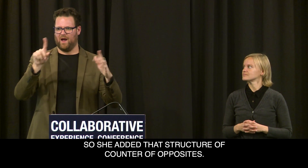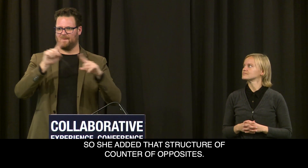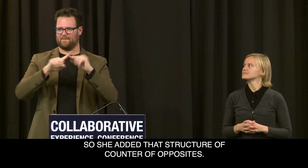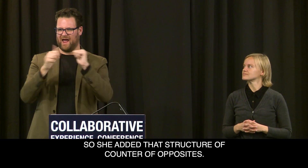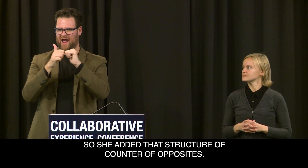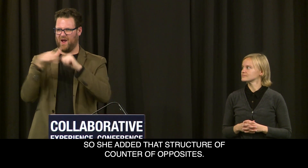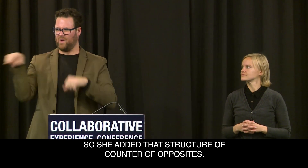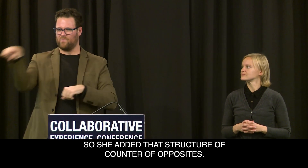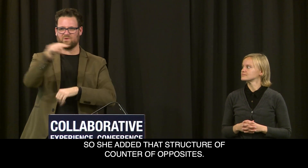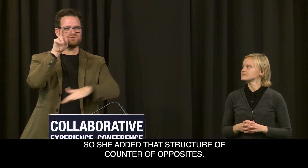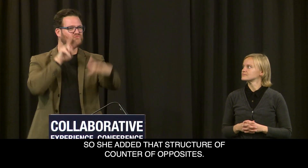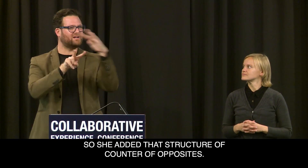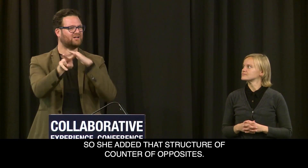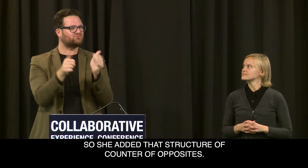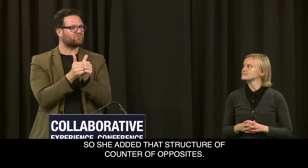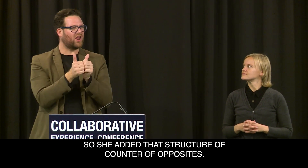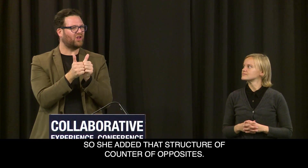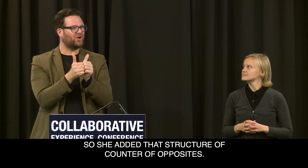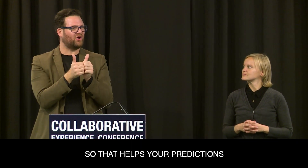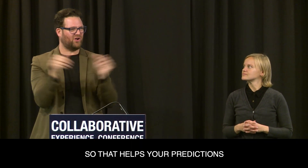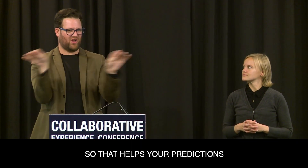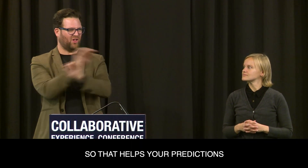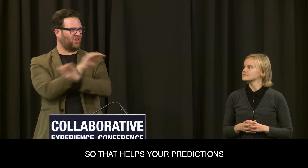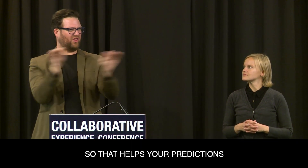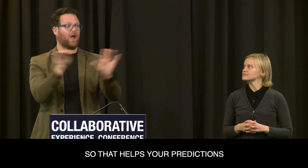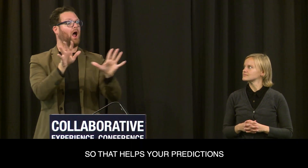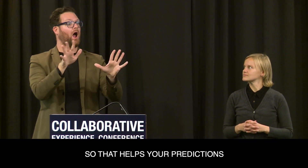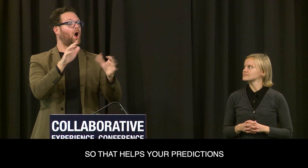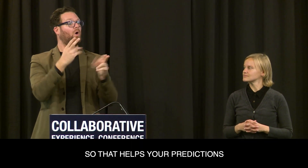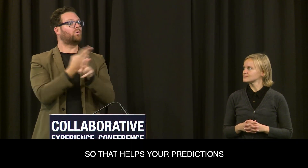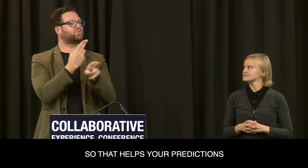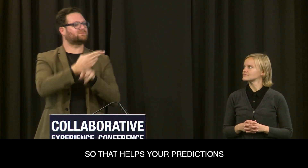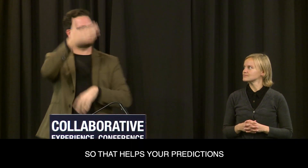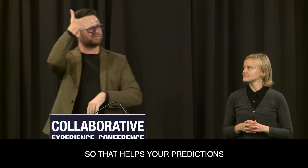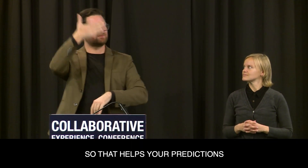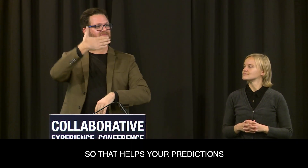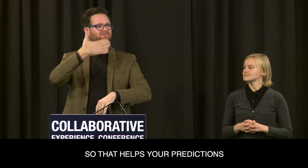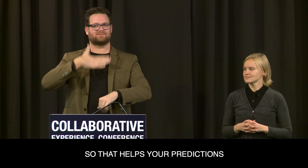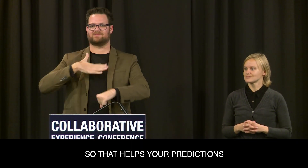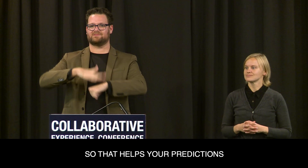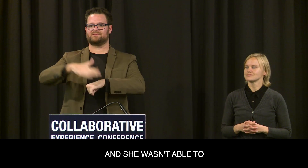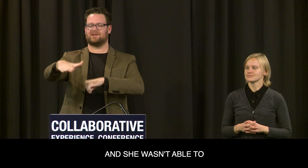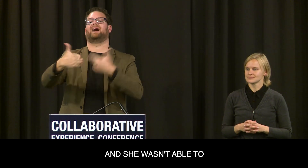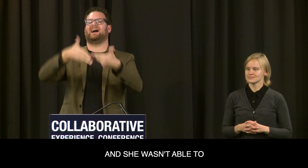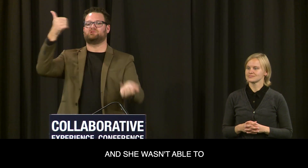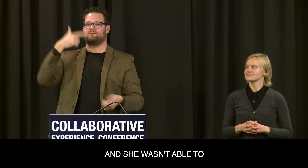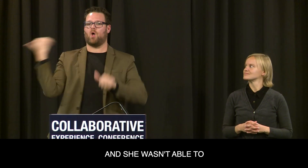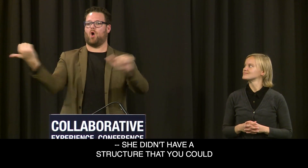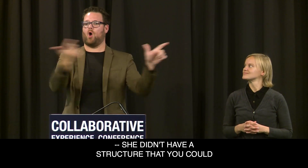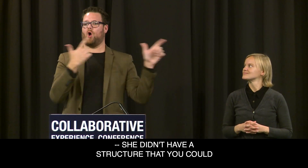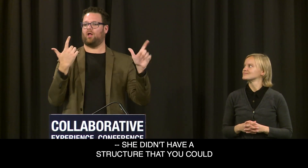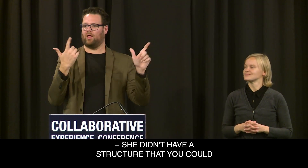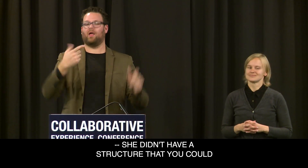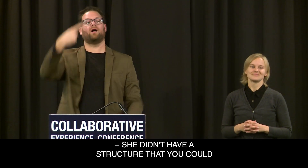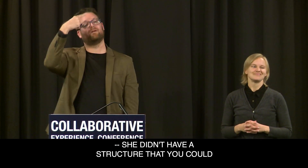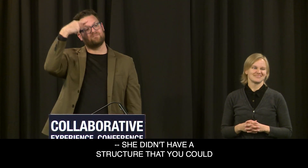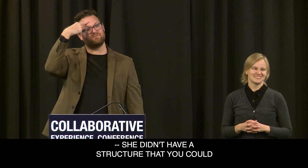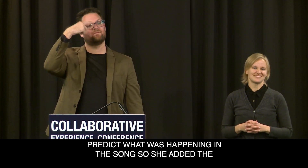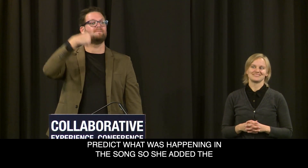counter of opposites. So that helps their predictions. And she didn't have a structure that you could predict what was